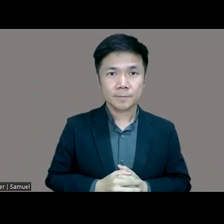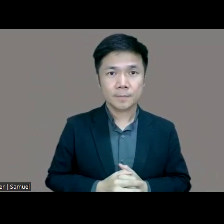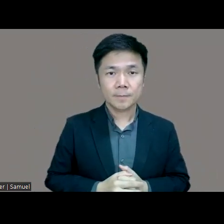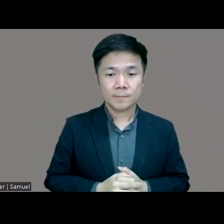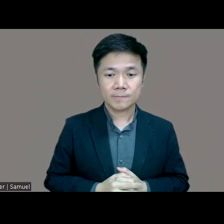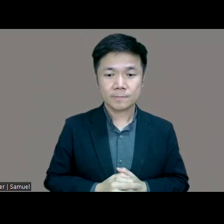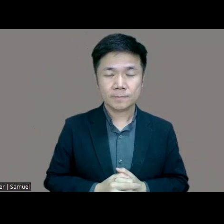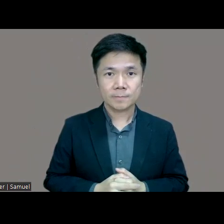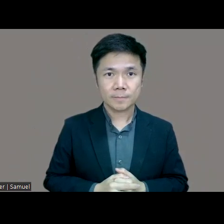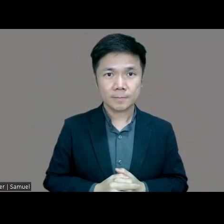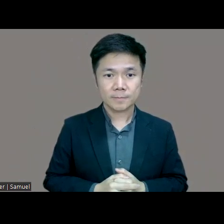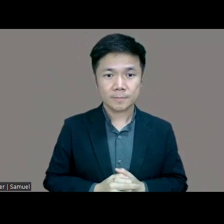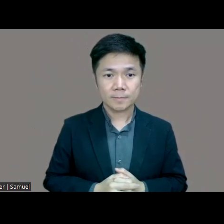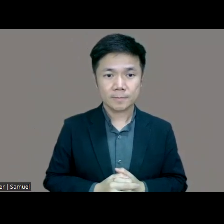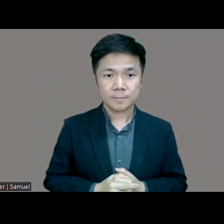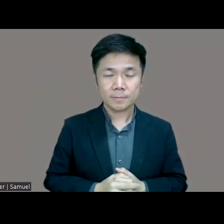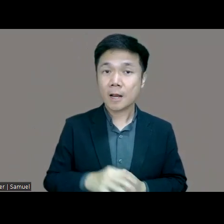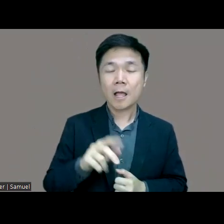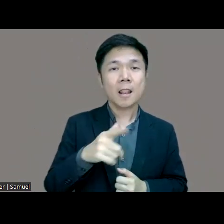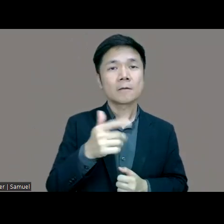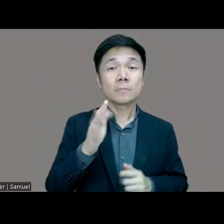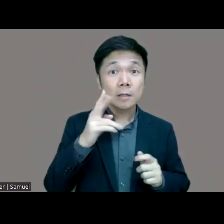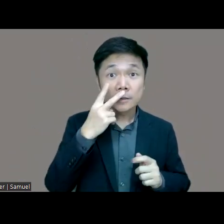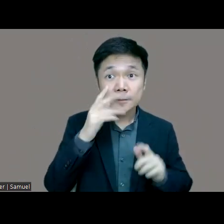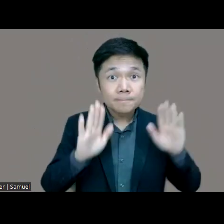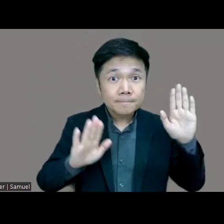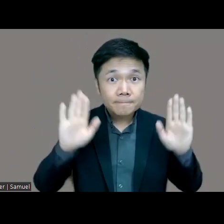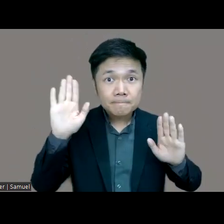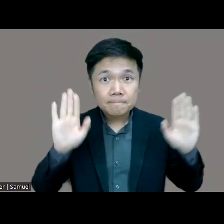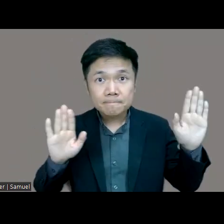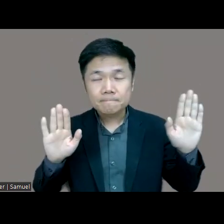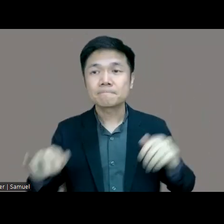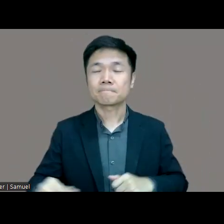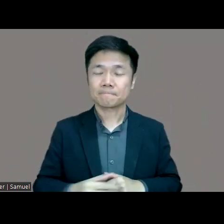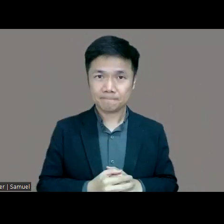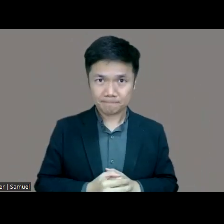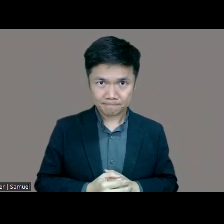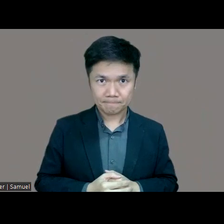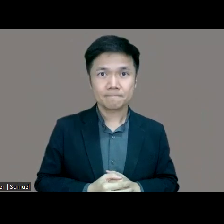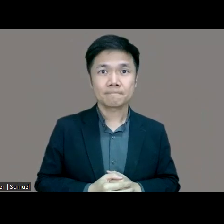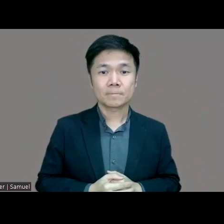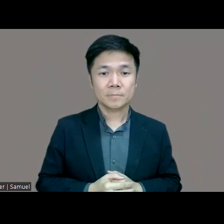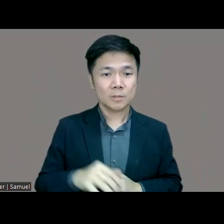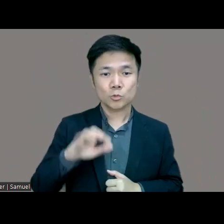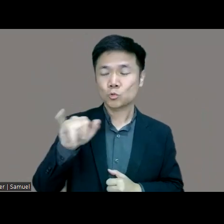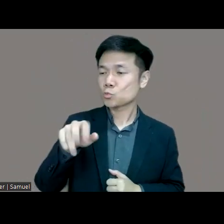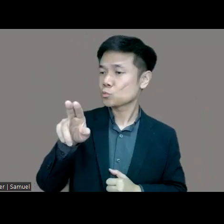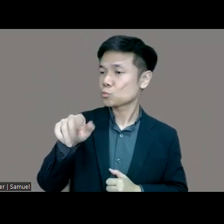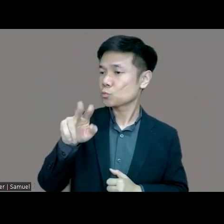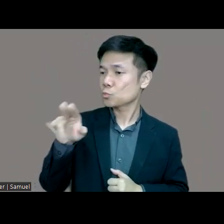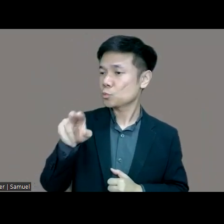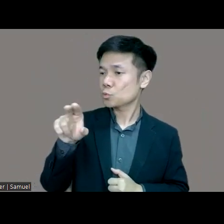meantime, I see that there's a other hand raised and a question in the chat. So Julius, I